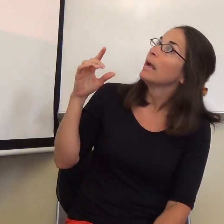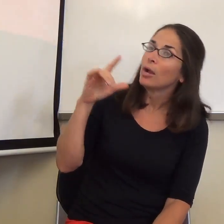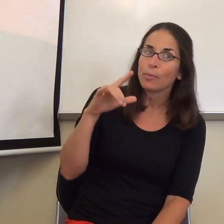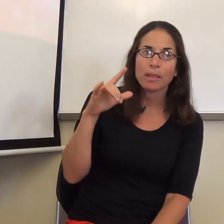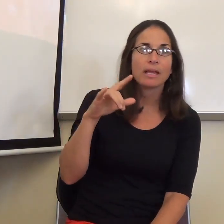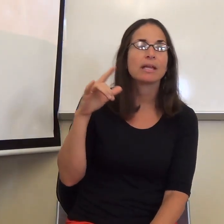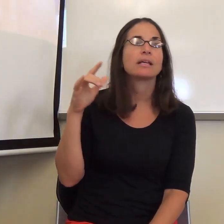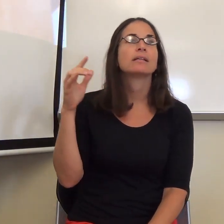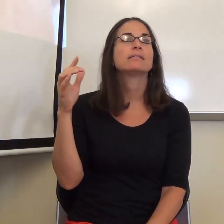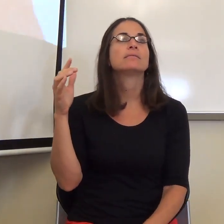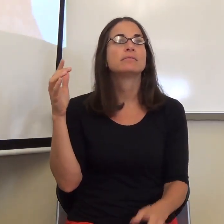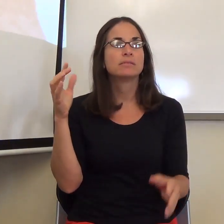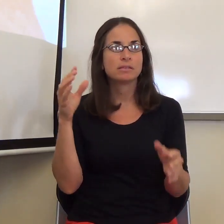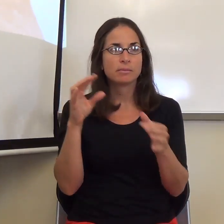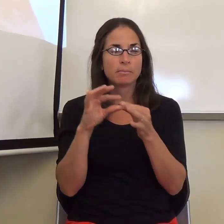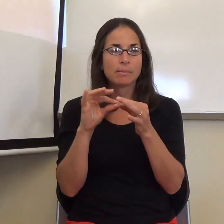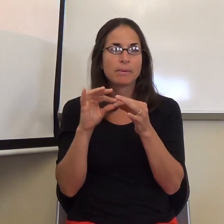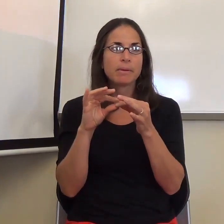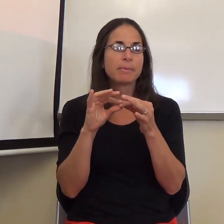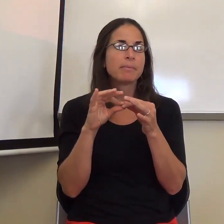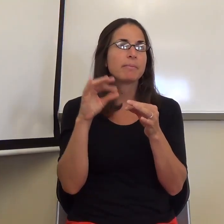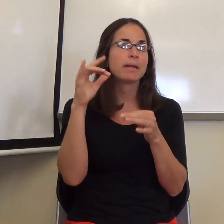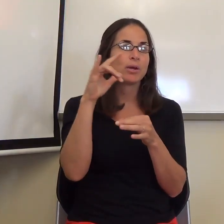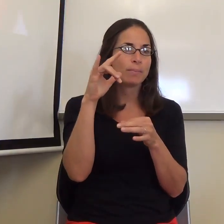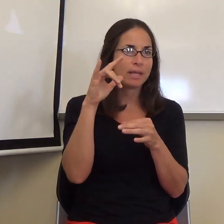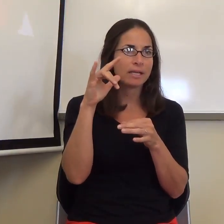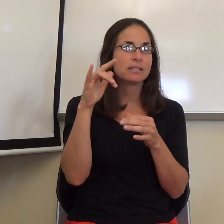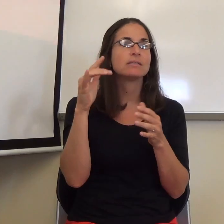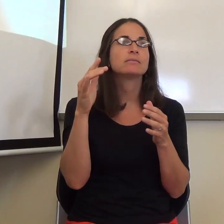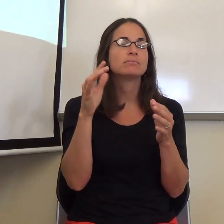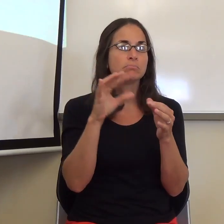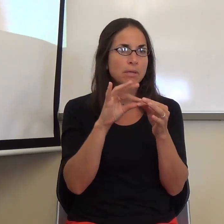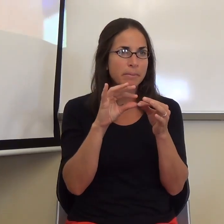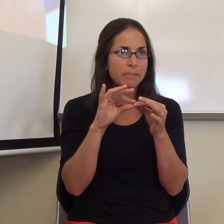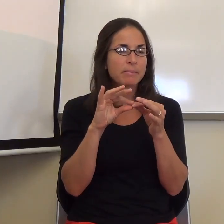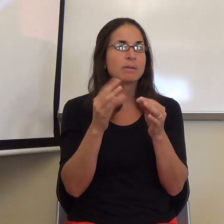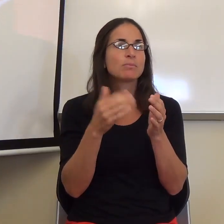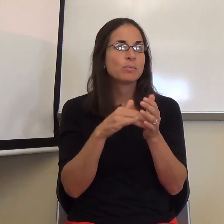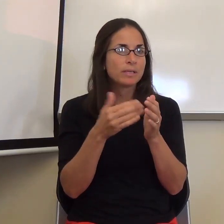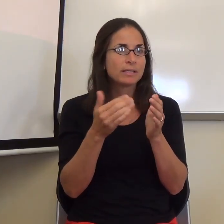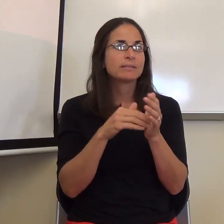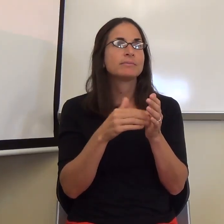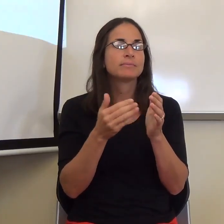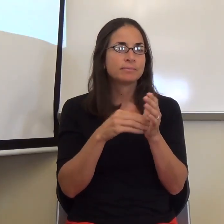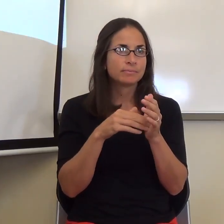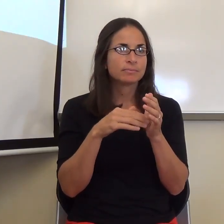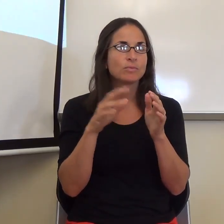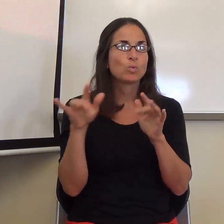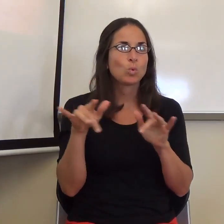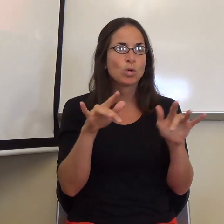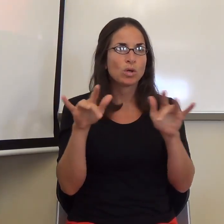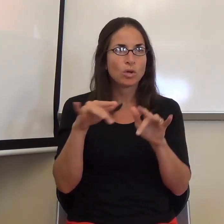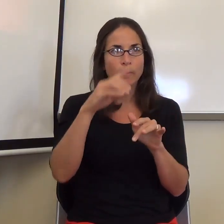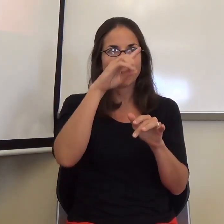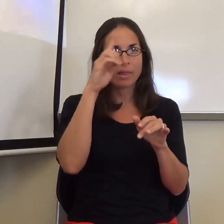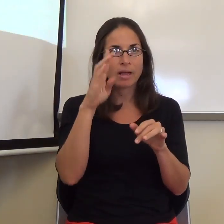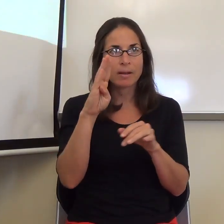yeah, okay. The airplane, so yeah, you've got the recorders, the black boxes, functioning,